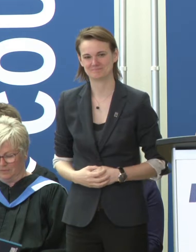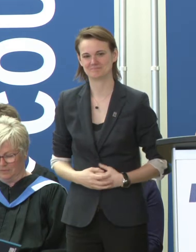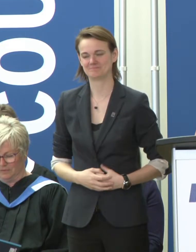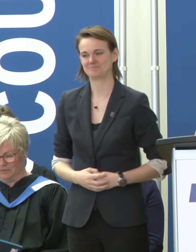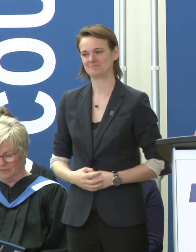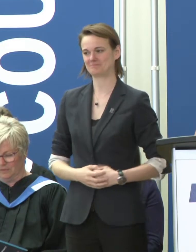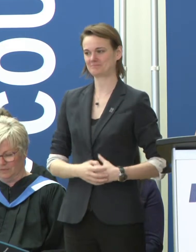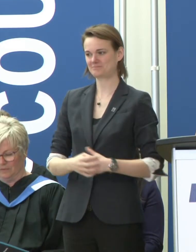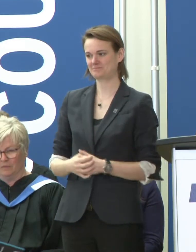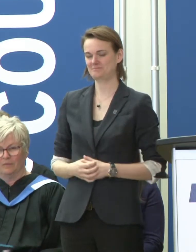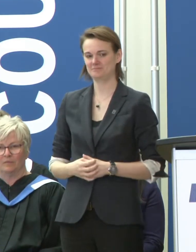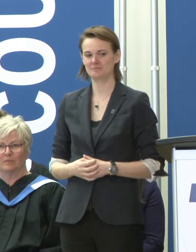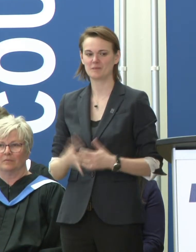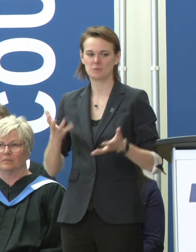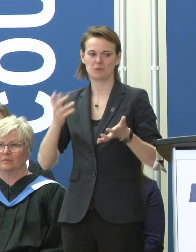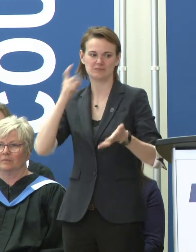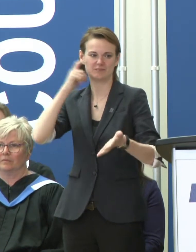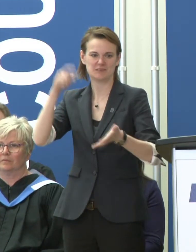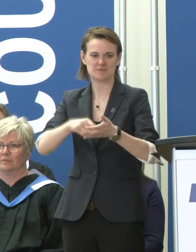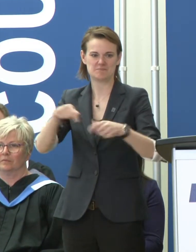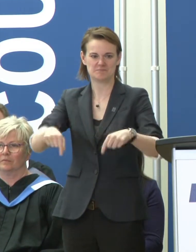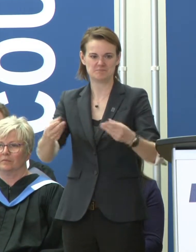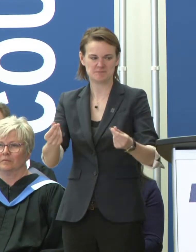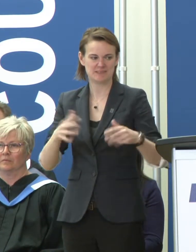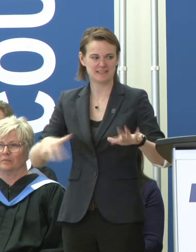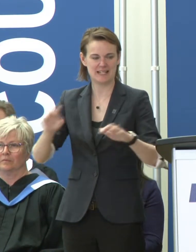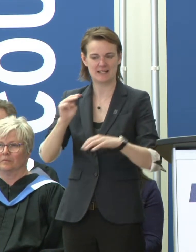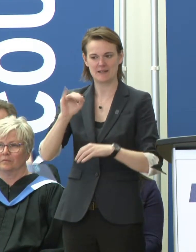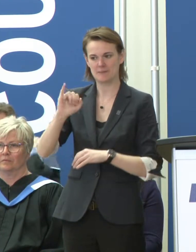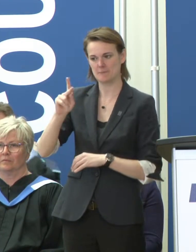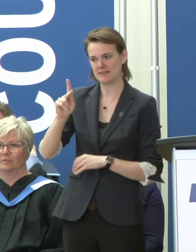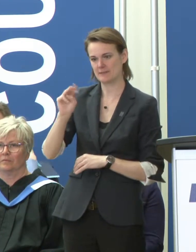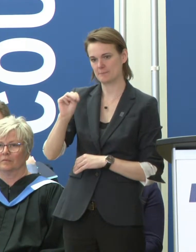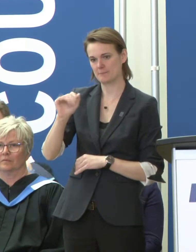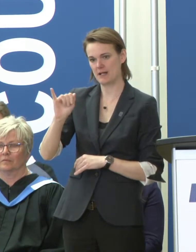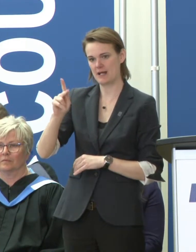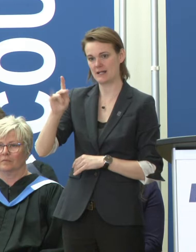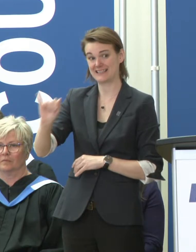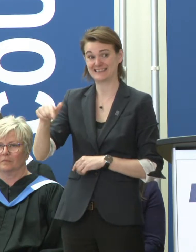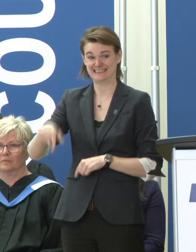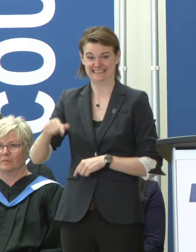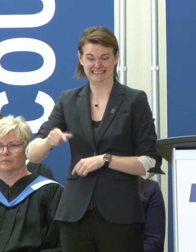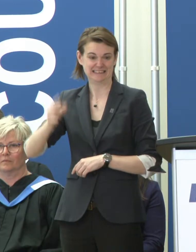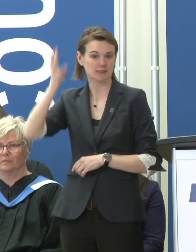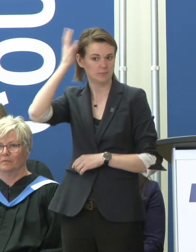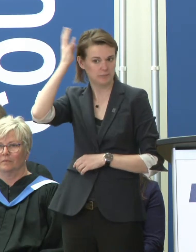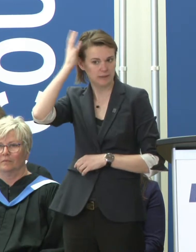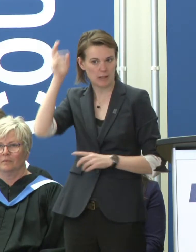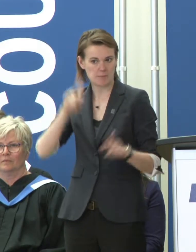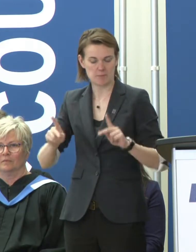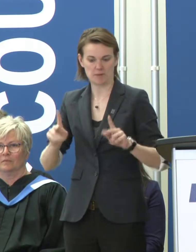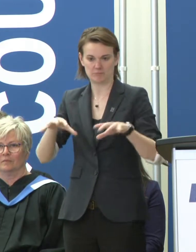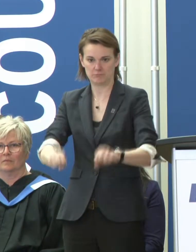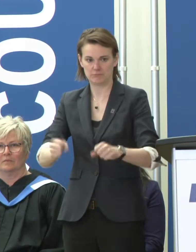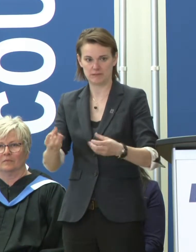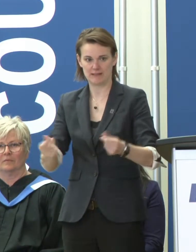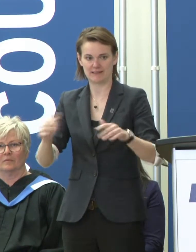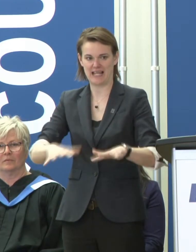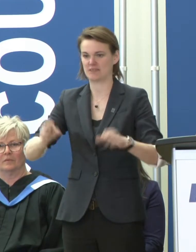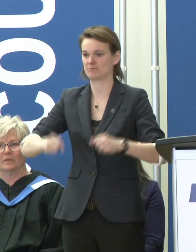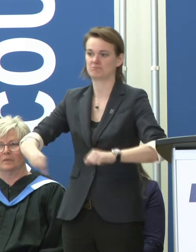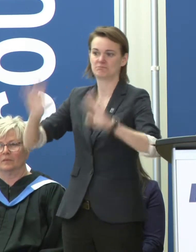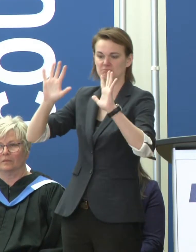I'd like to begin by acknowledging that we are in Mi'kma'ki, the unceded territory and ancestral home of the Mi'kmaq Nation.